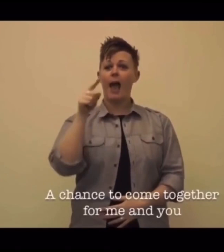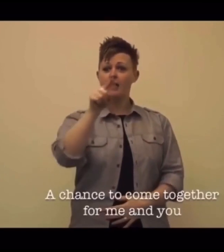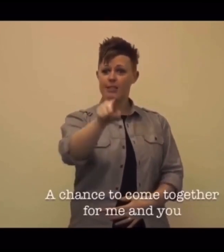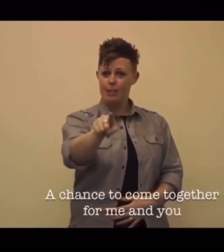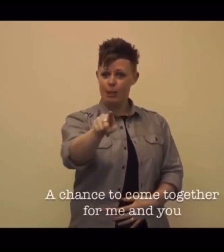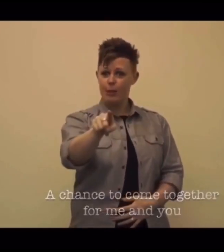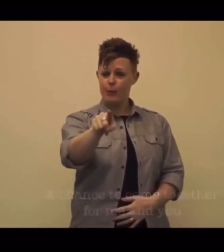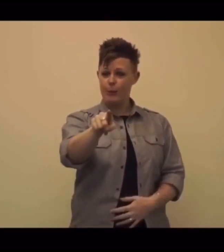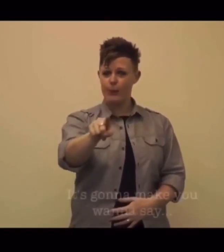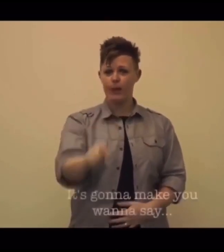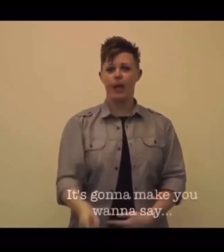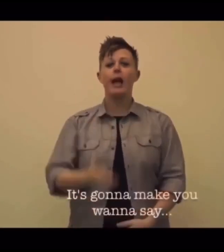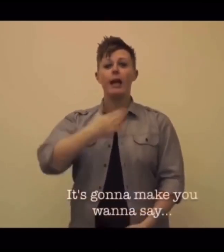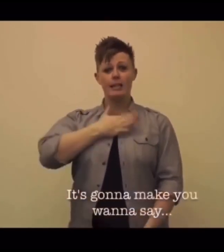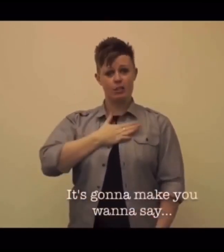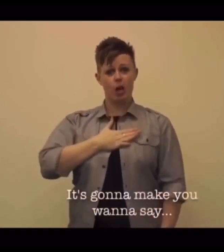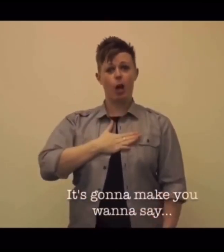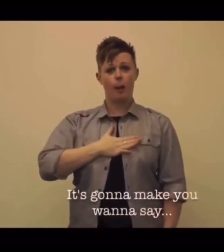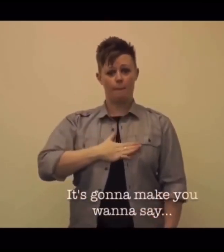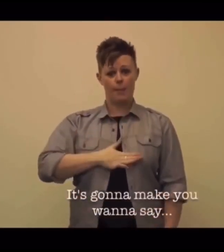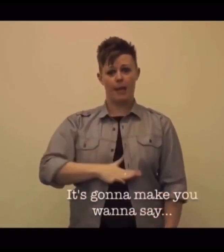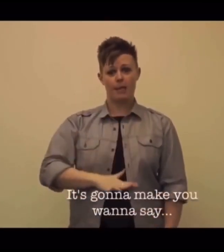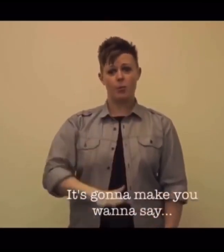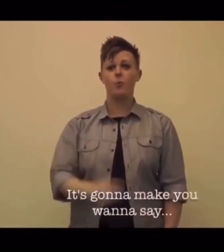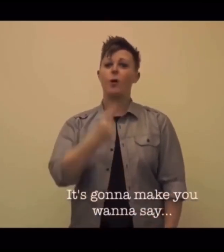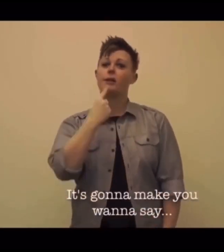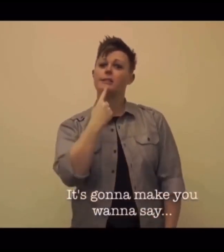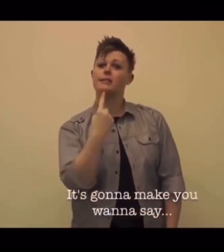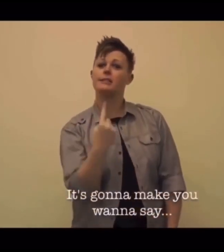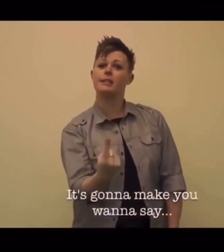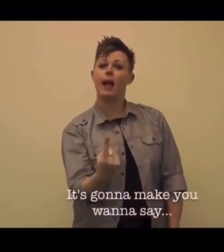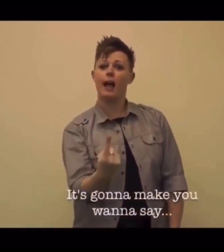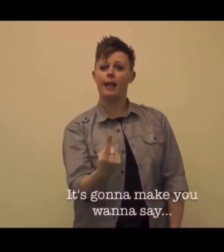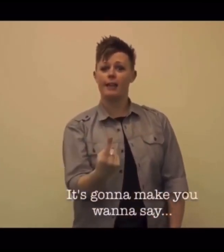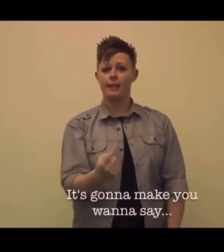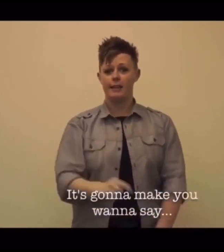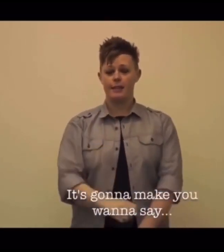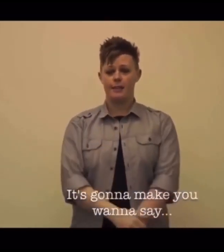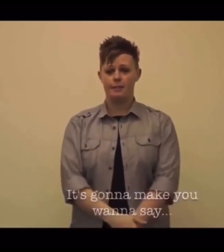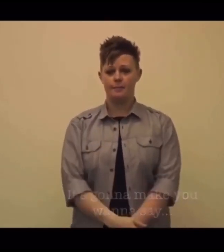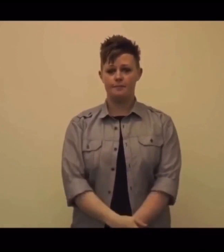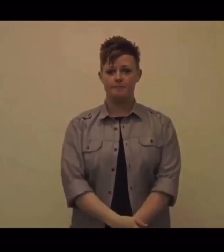and you. It's gonna make you want to say,